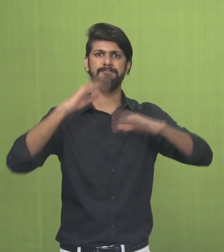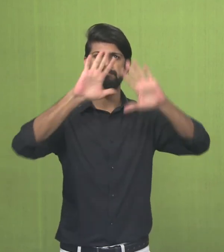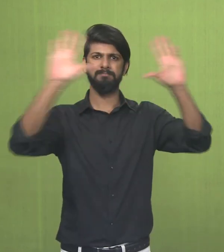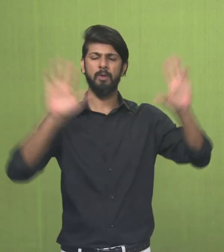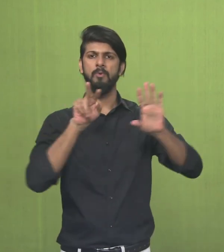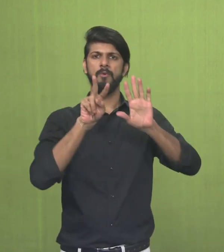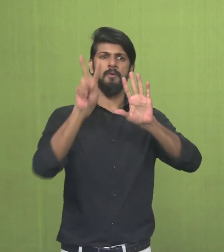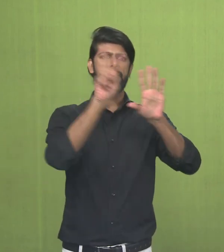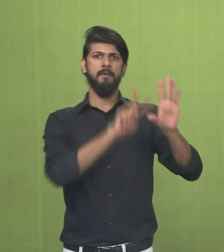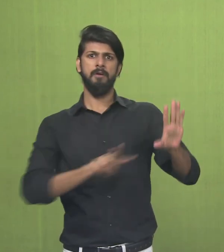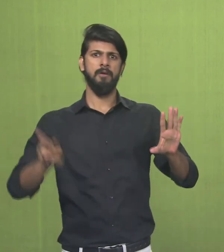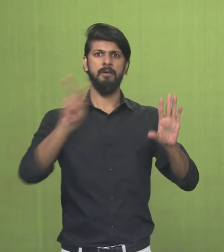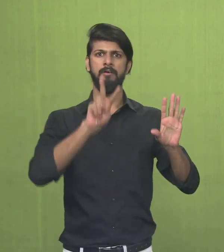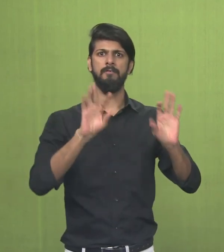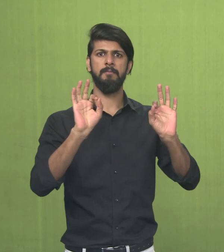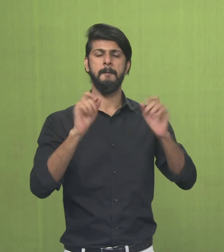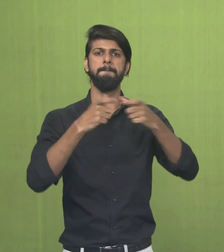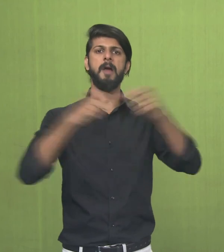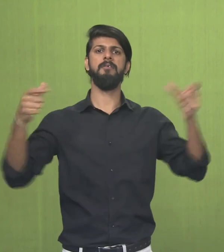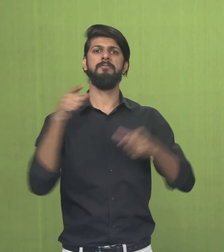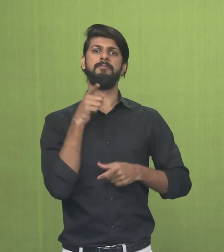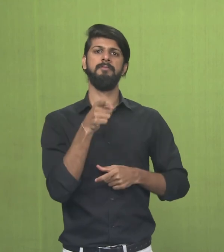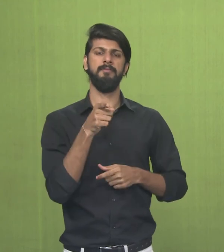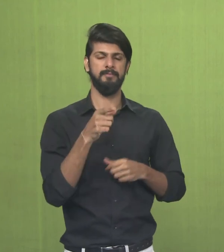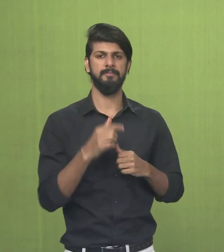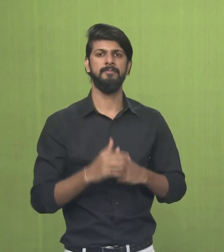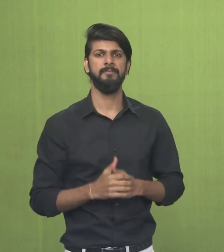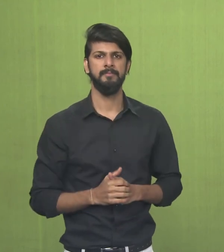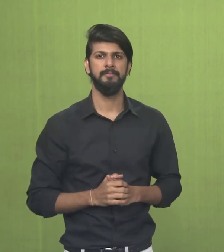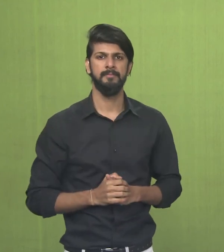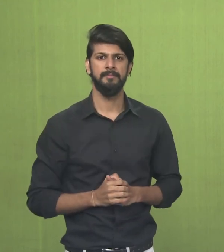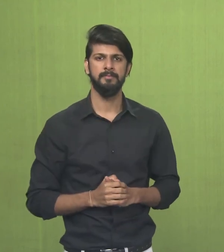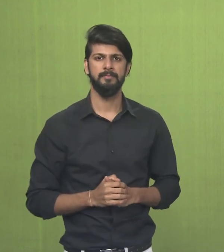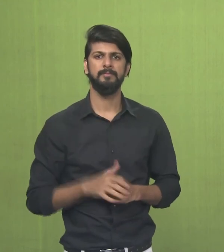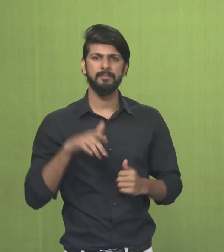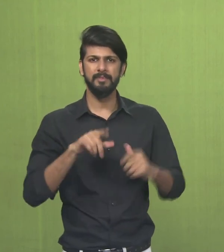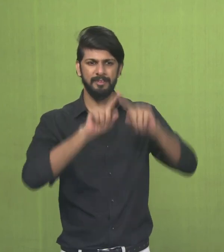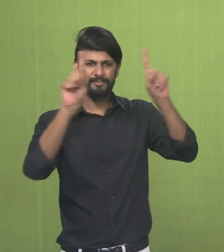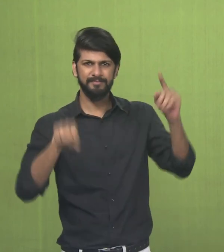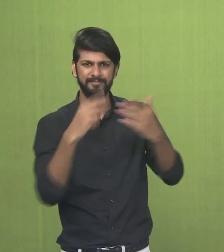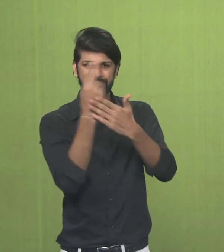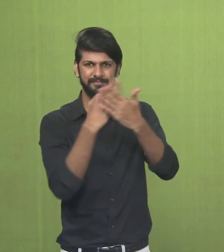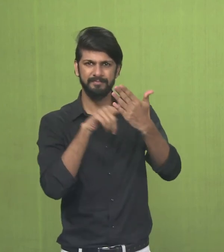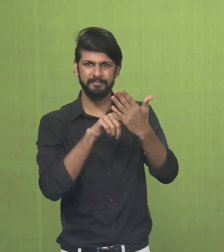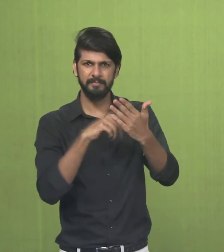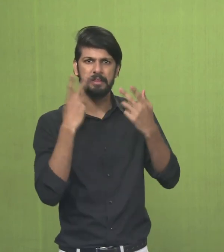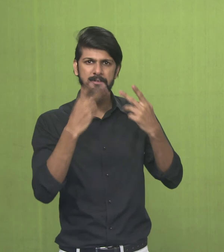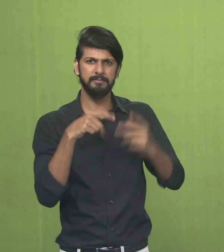Vastness is something which is immense, it's very big. Subtle is something which is